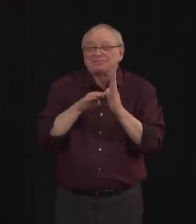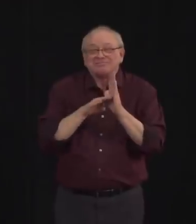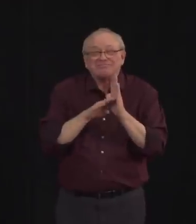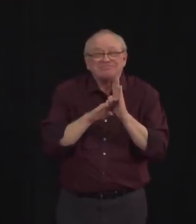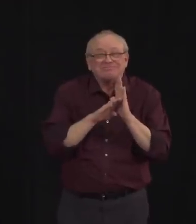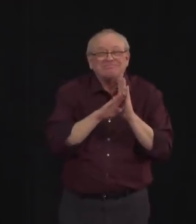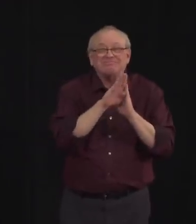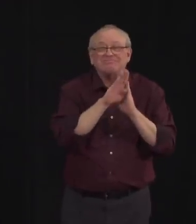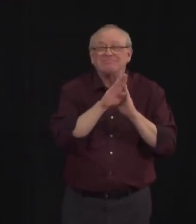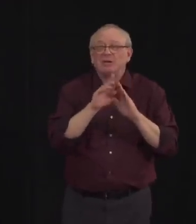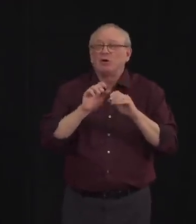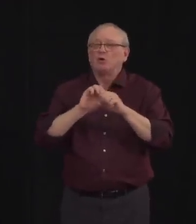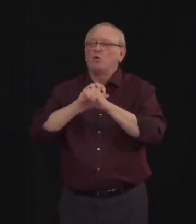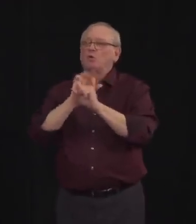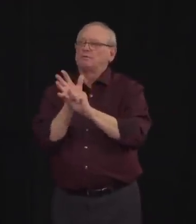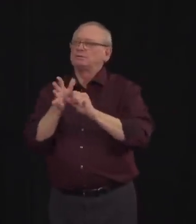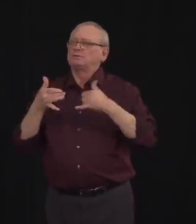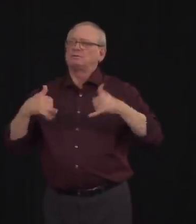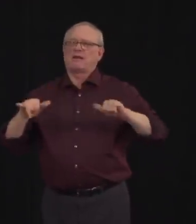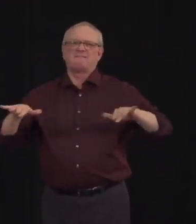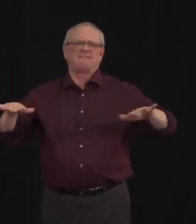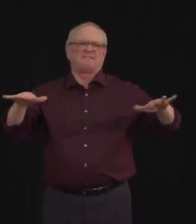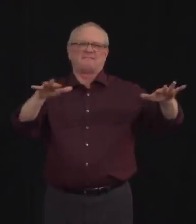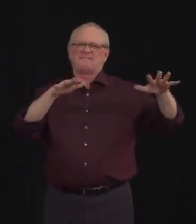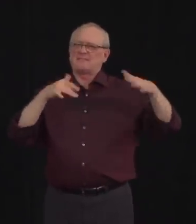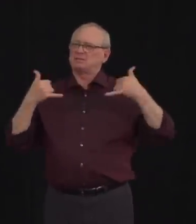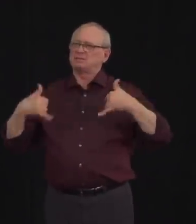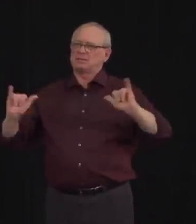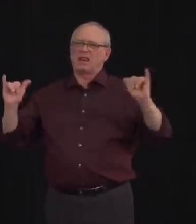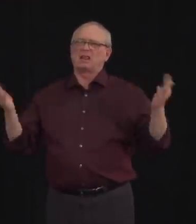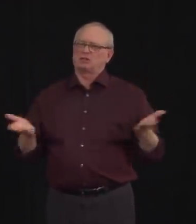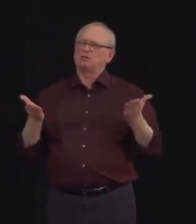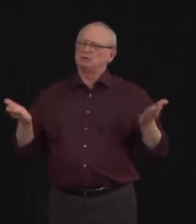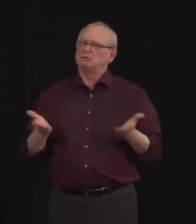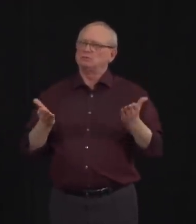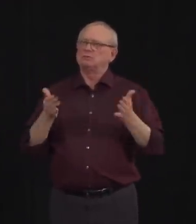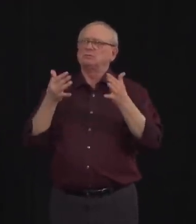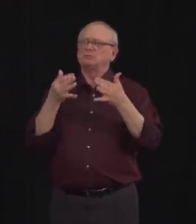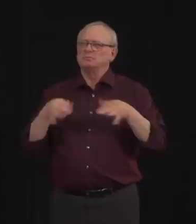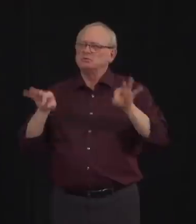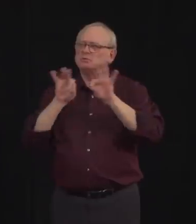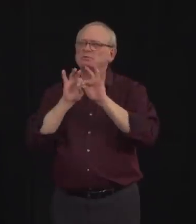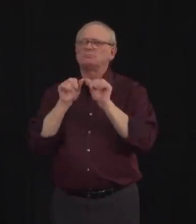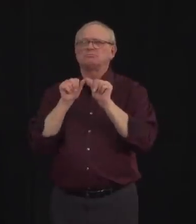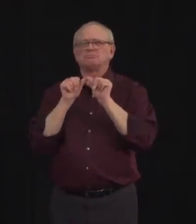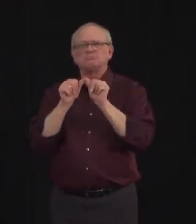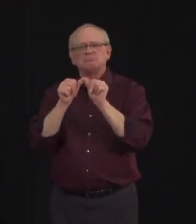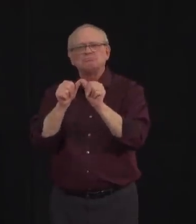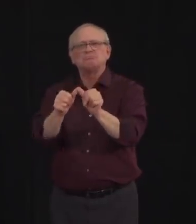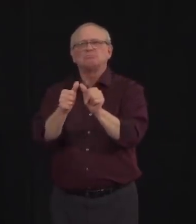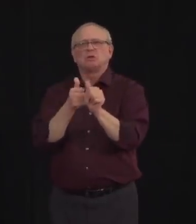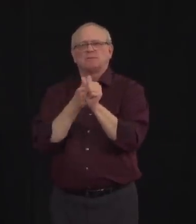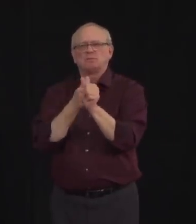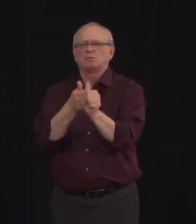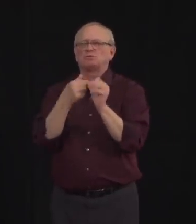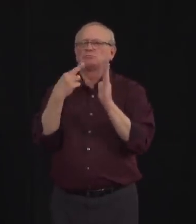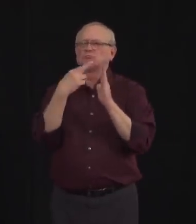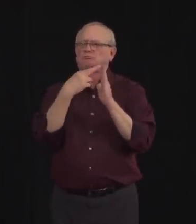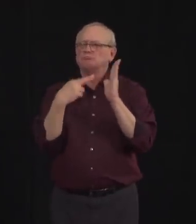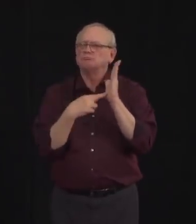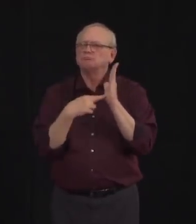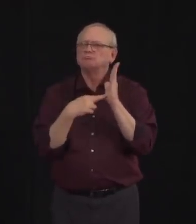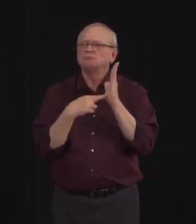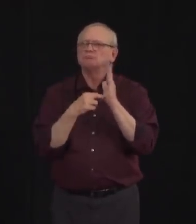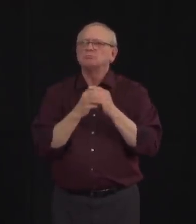work. I want to remind you that working remotely where possible is still recommended until stage 2 of our